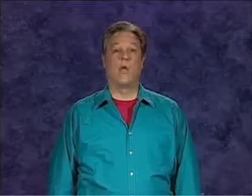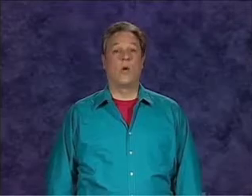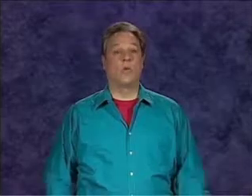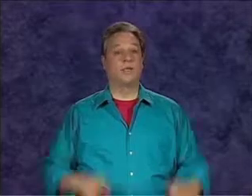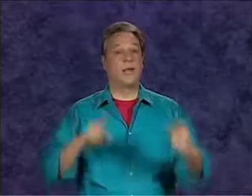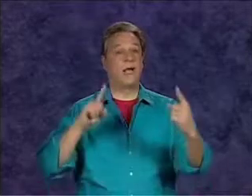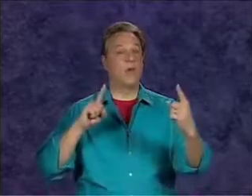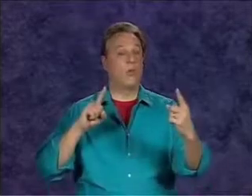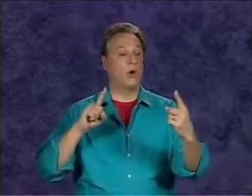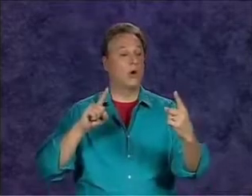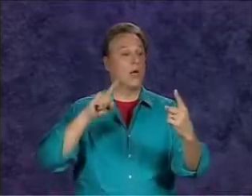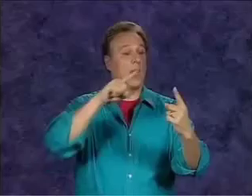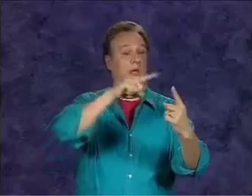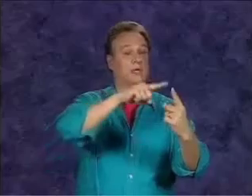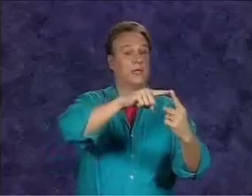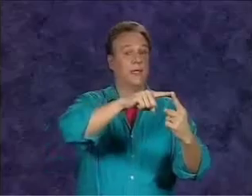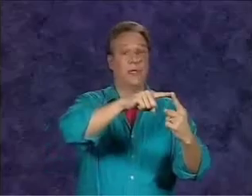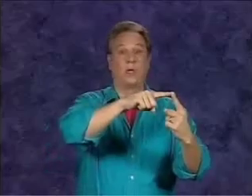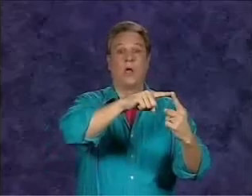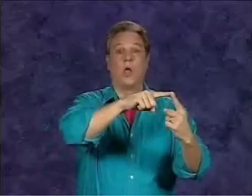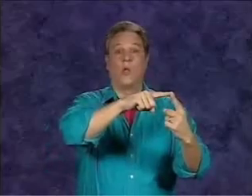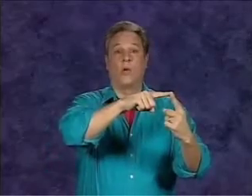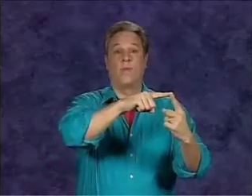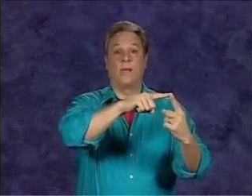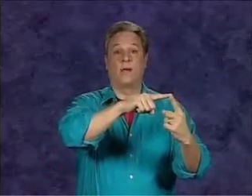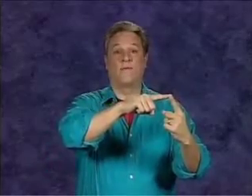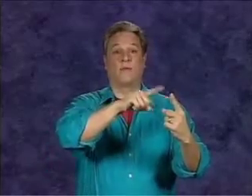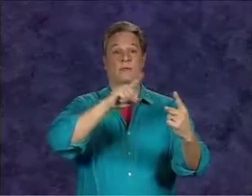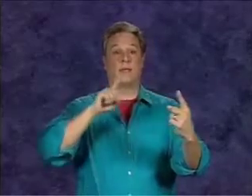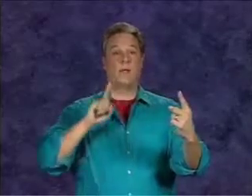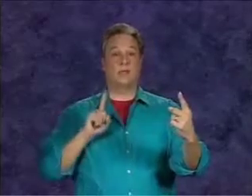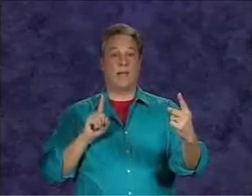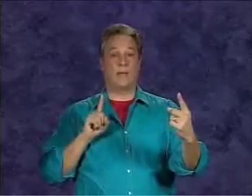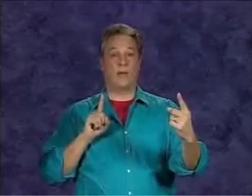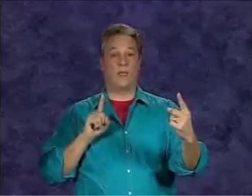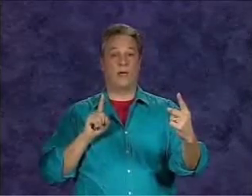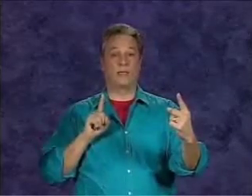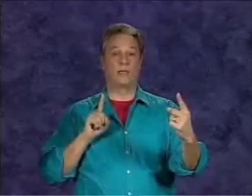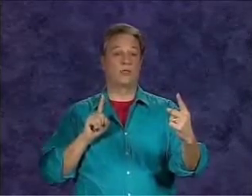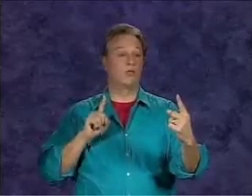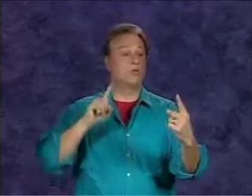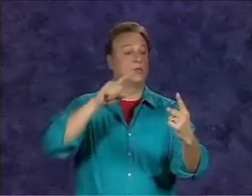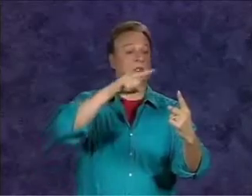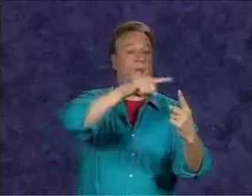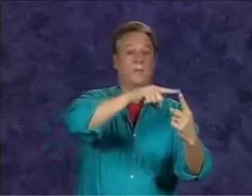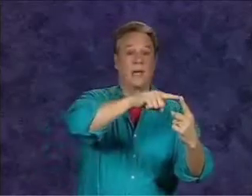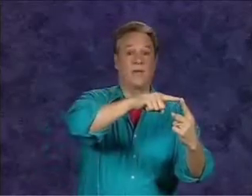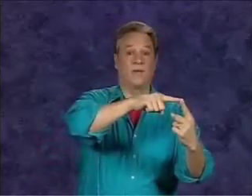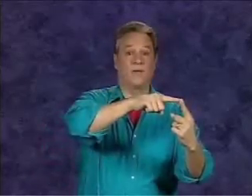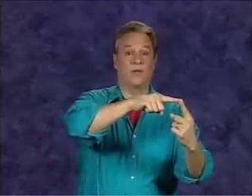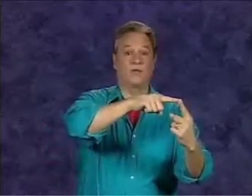When we sign the word until, we mean from sometime in the present to sometime in the